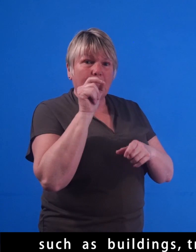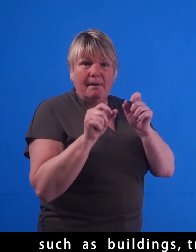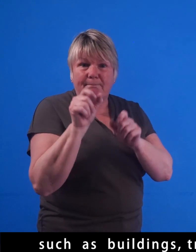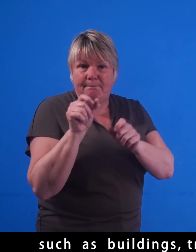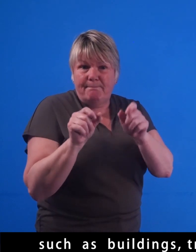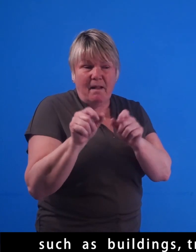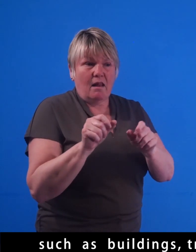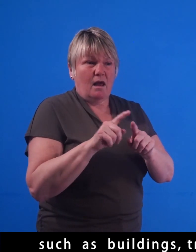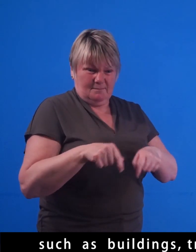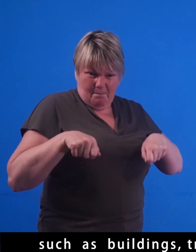and luggage.